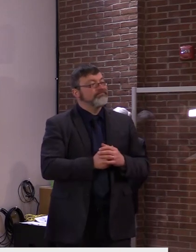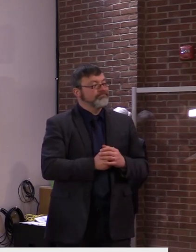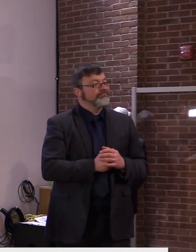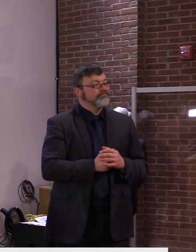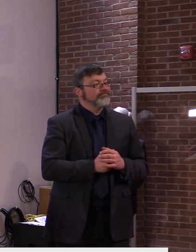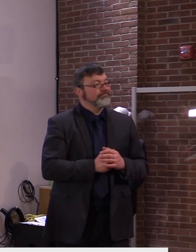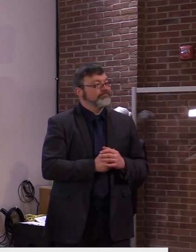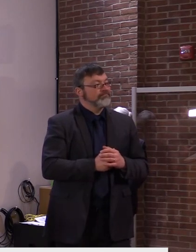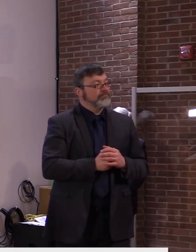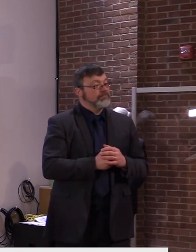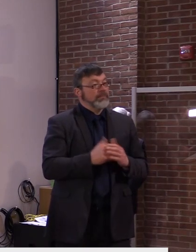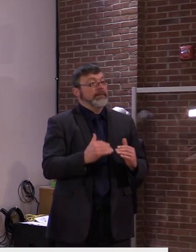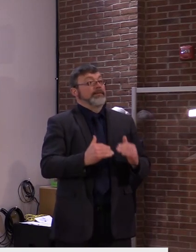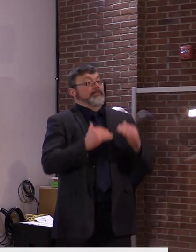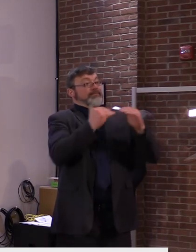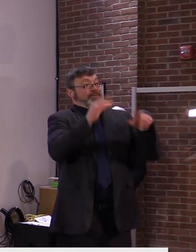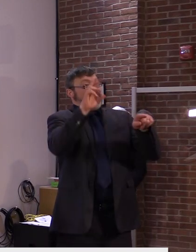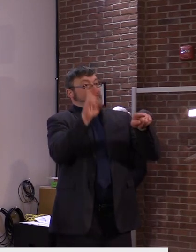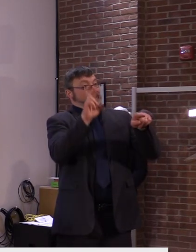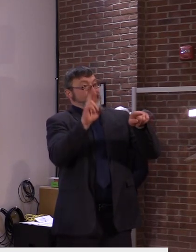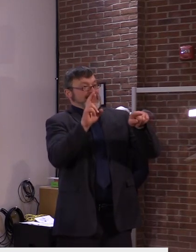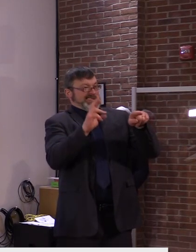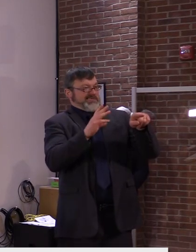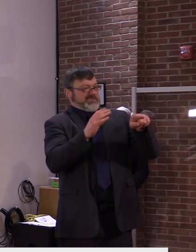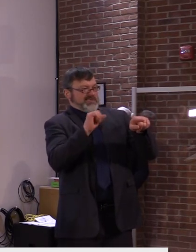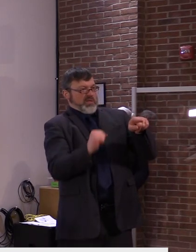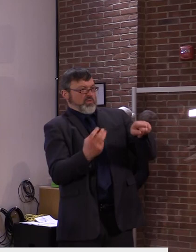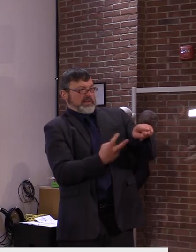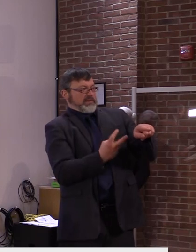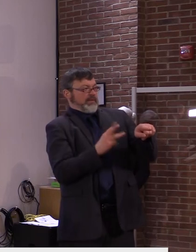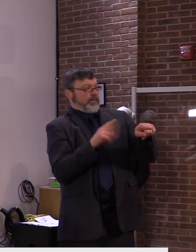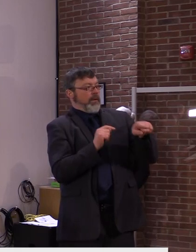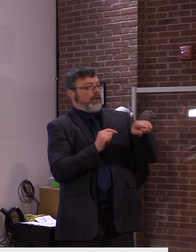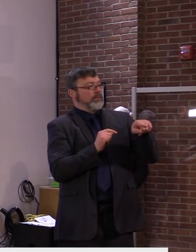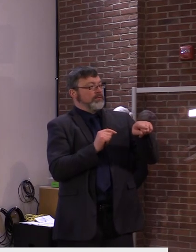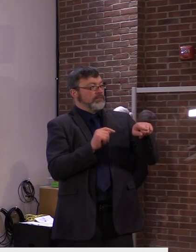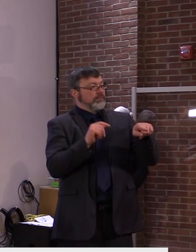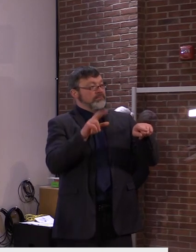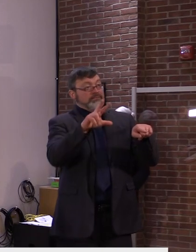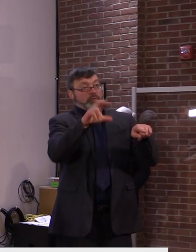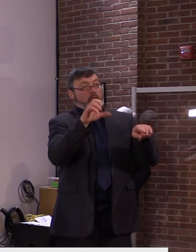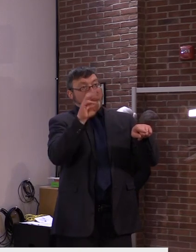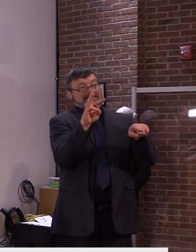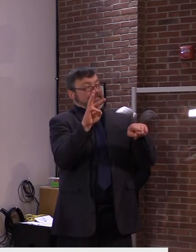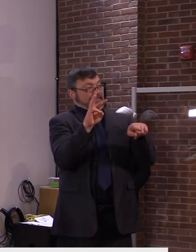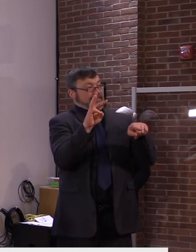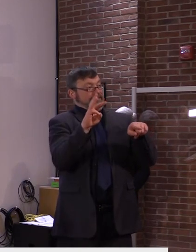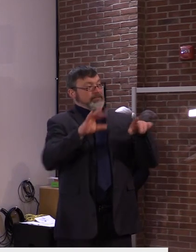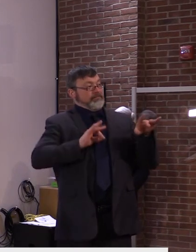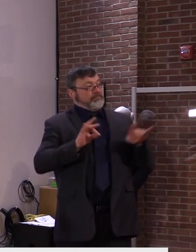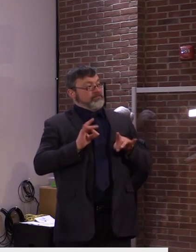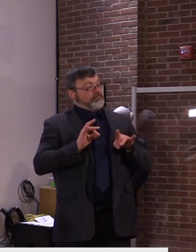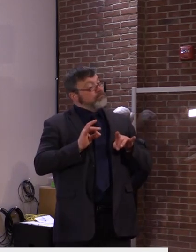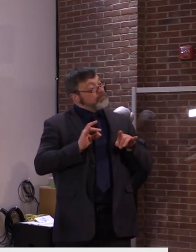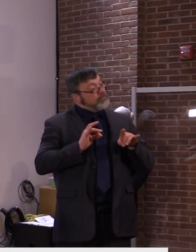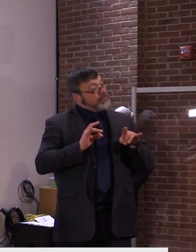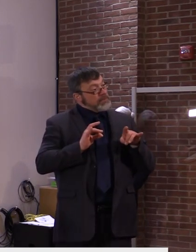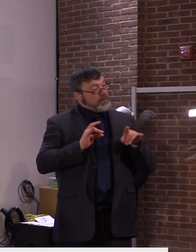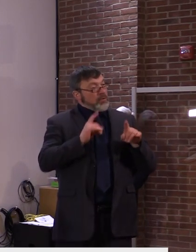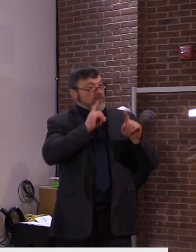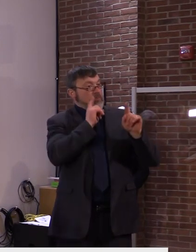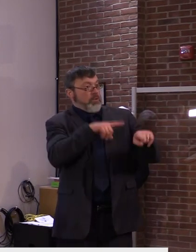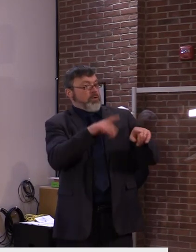For Rutland County in the past 2 weeks, there were 306 cases reported, of which 83 were associated with active